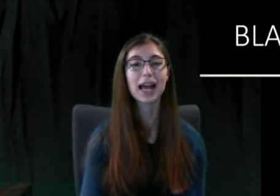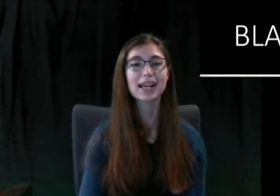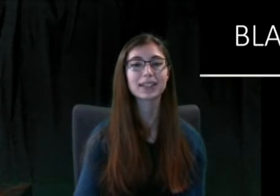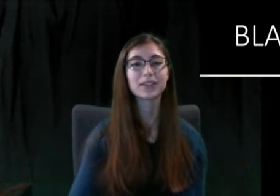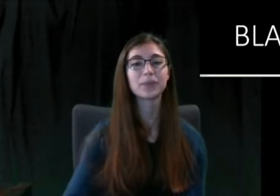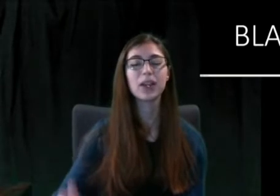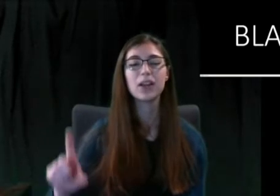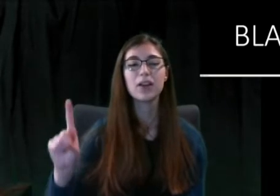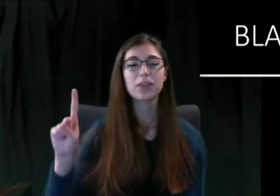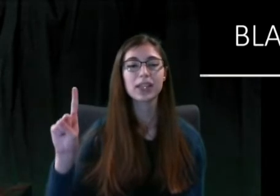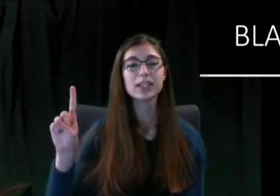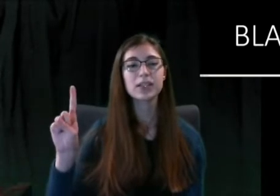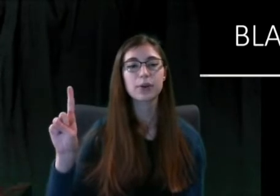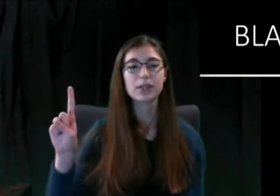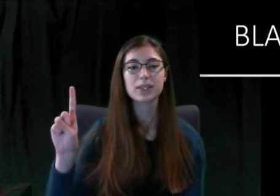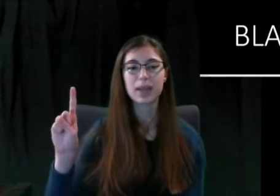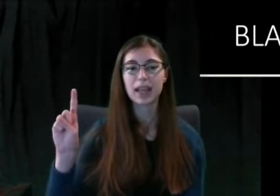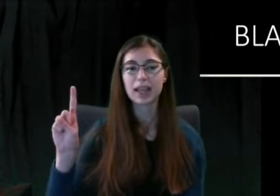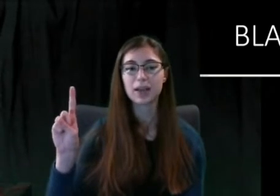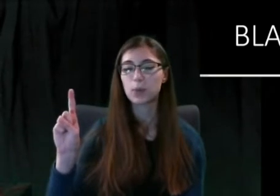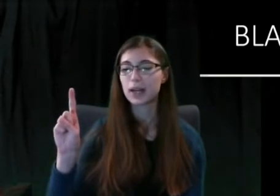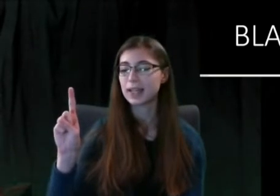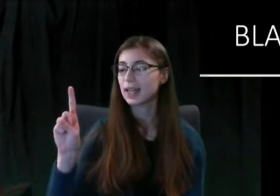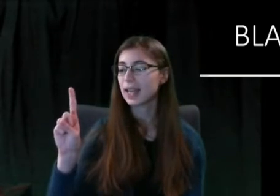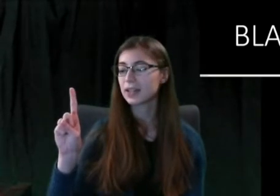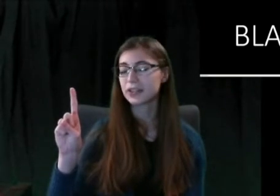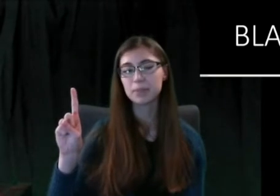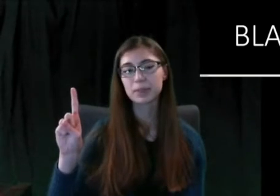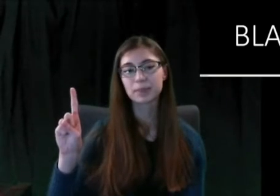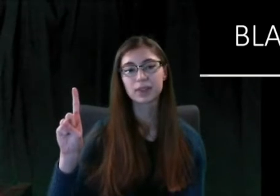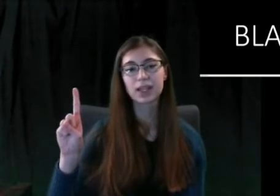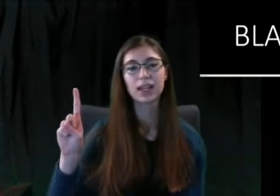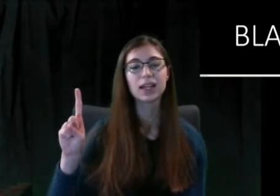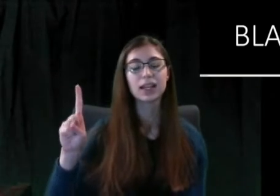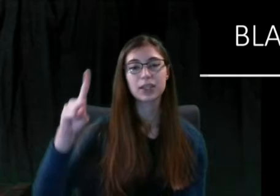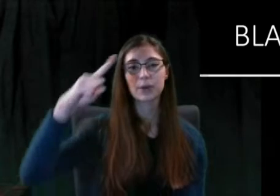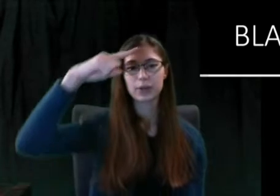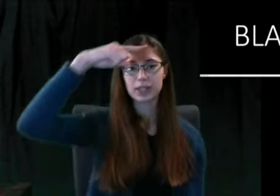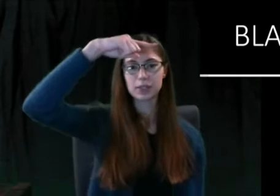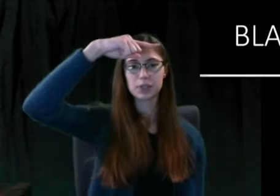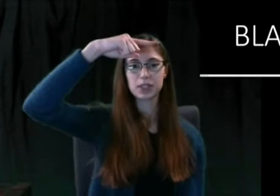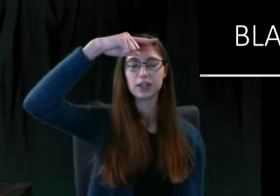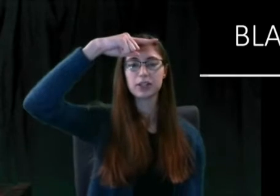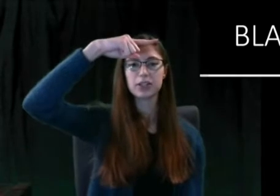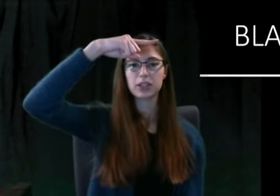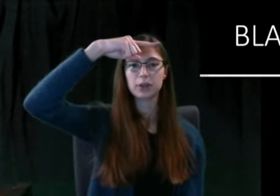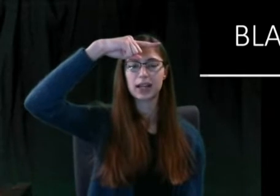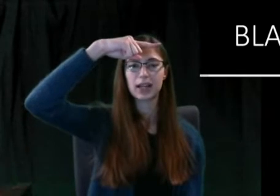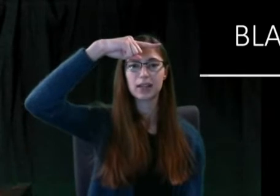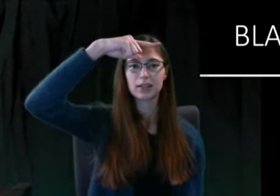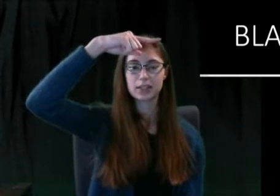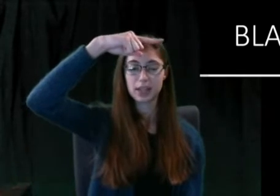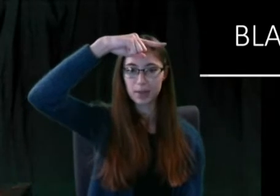Black. For this, you're going to make a 1 hand shape. You're going to start your dominant